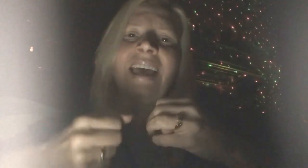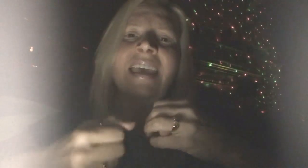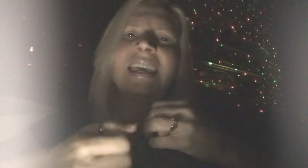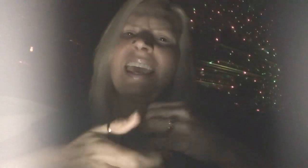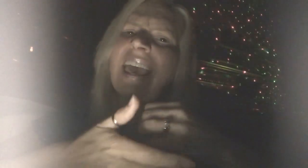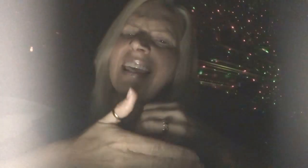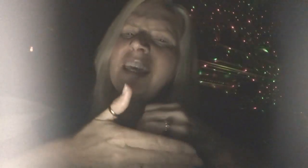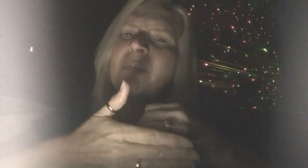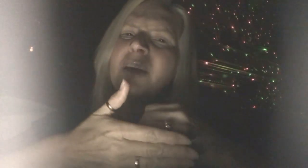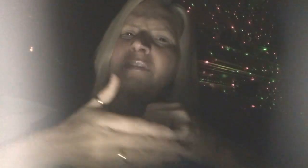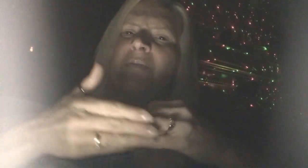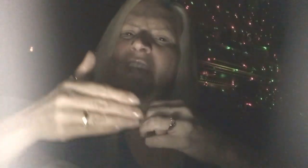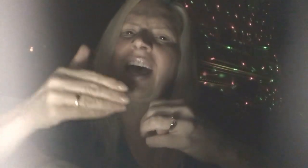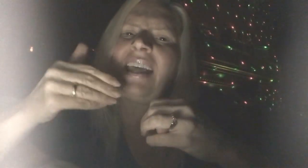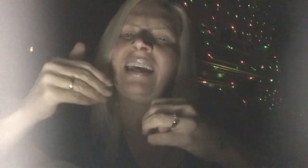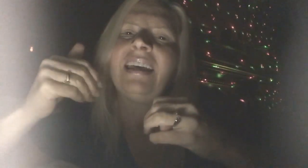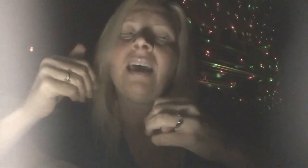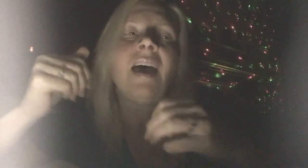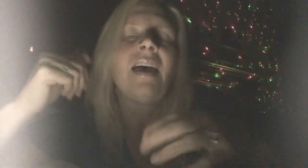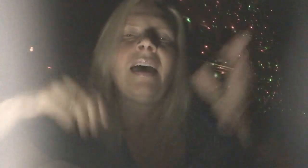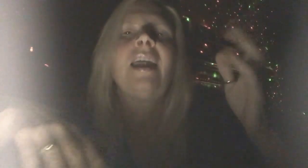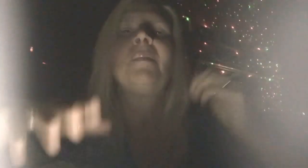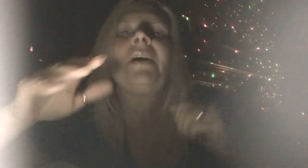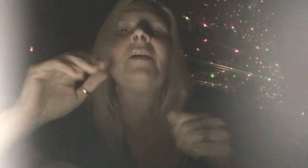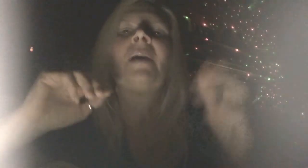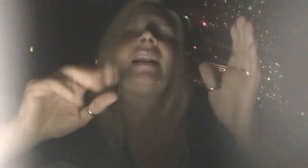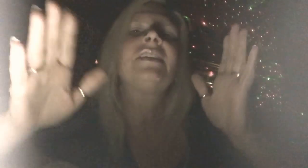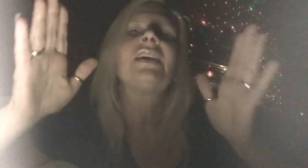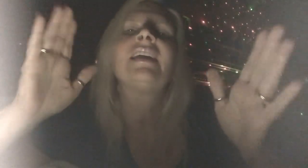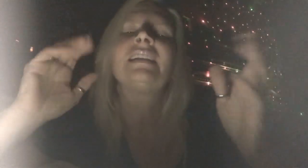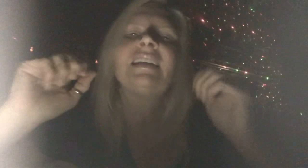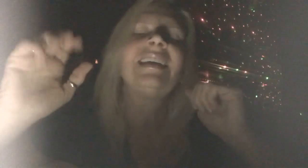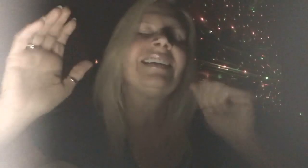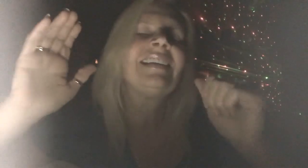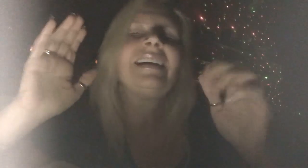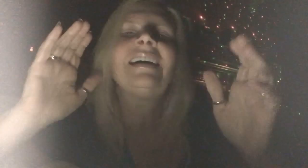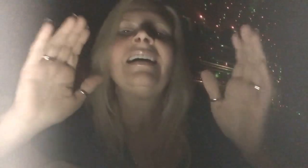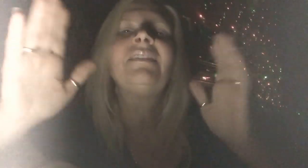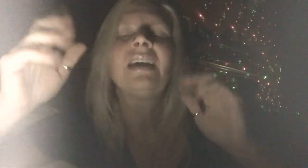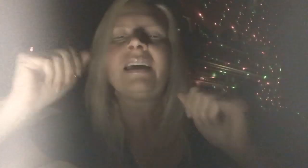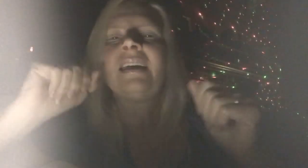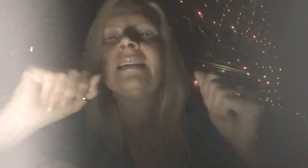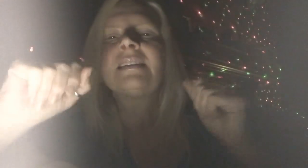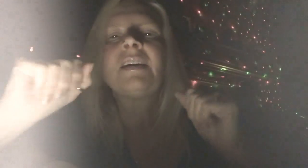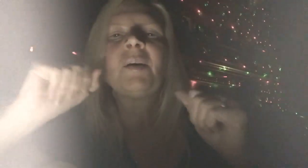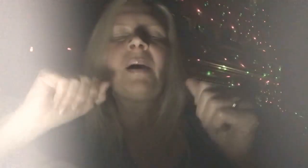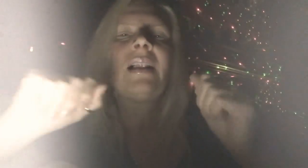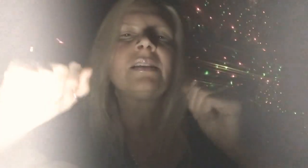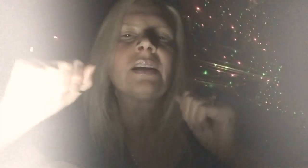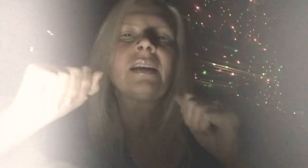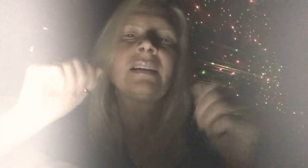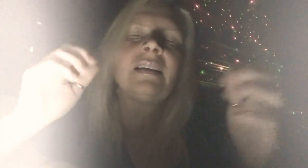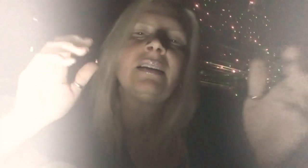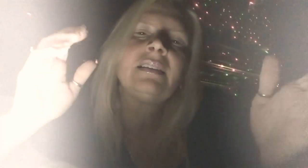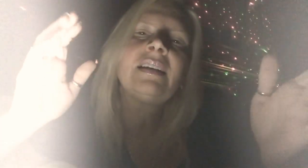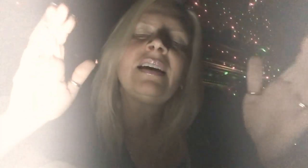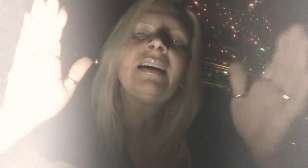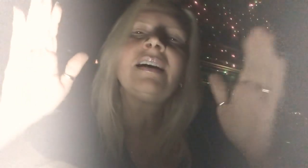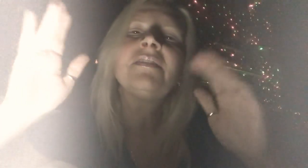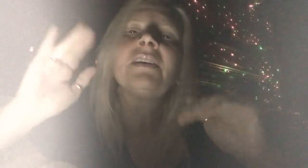you can't keep it from shining. And I'm unapologetically in love, and it's unapologetically